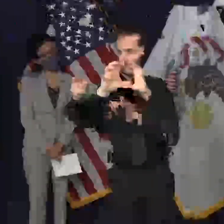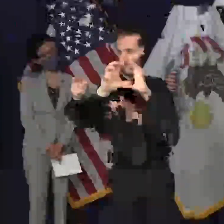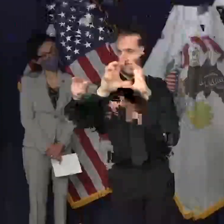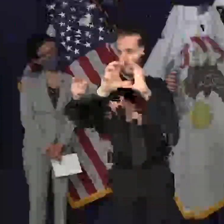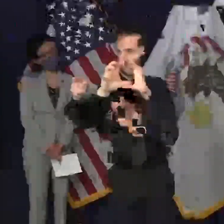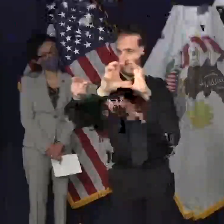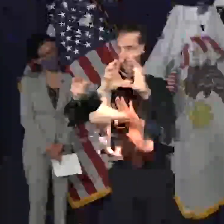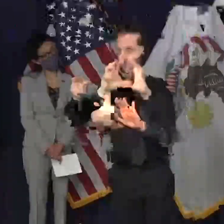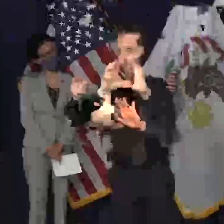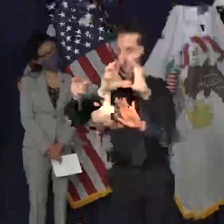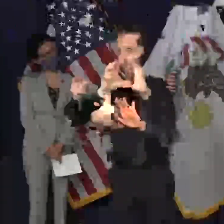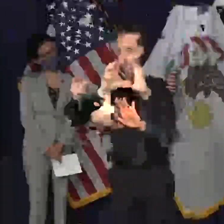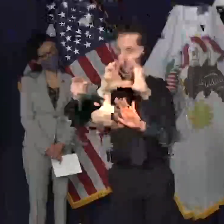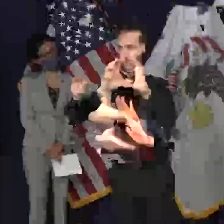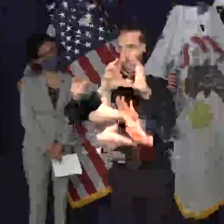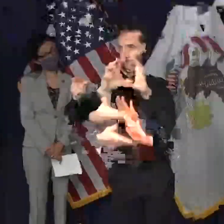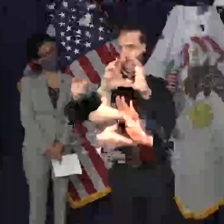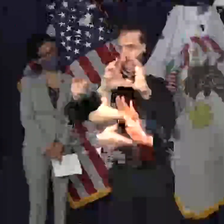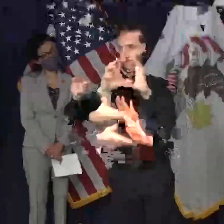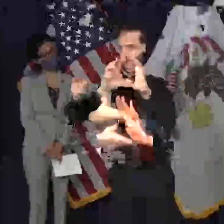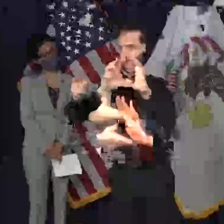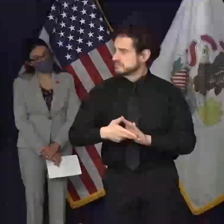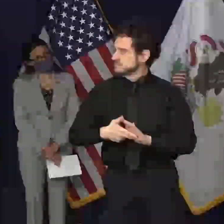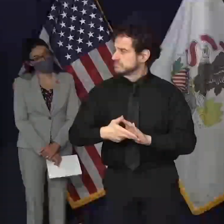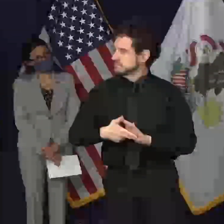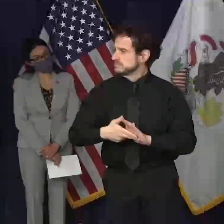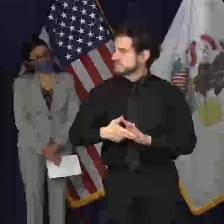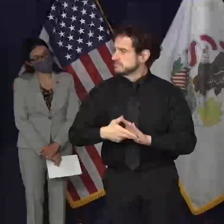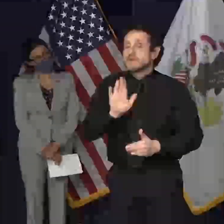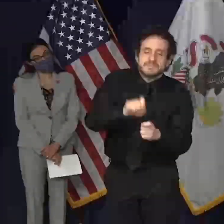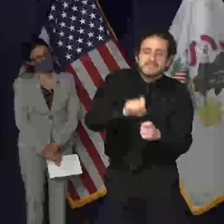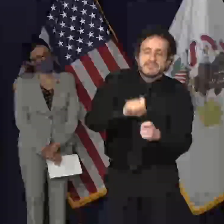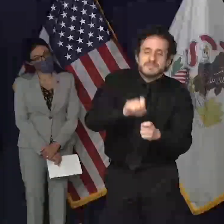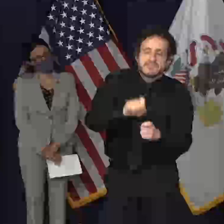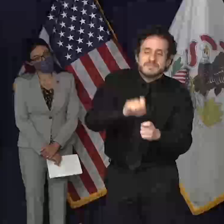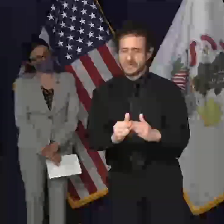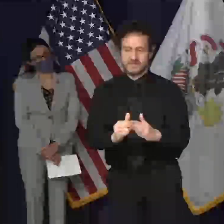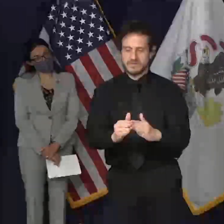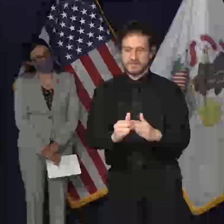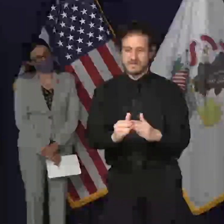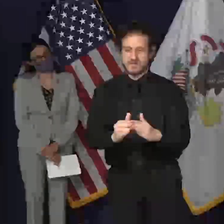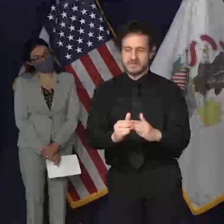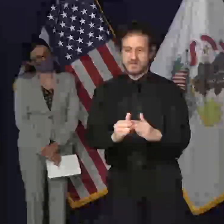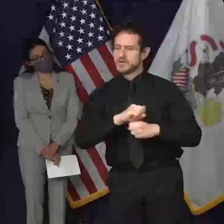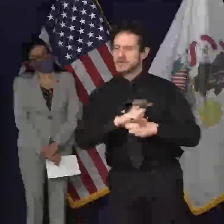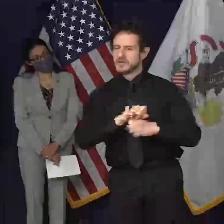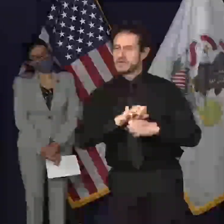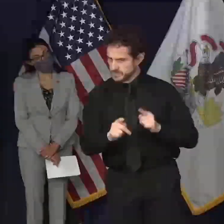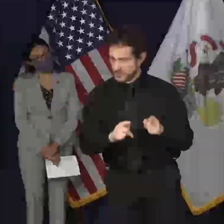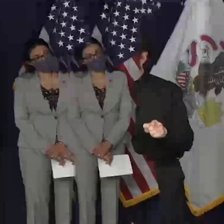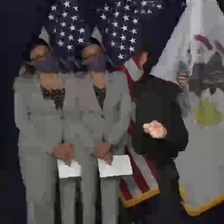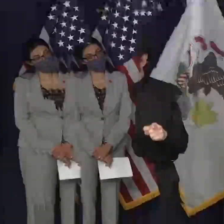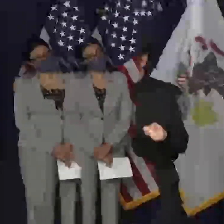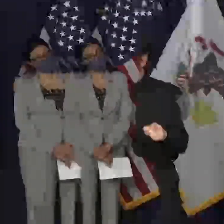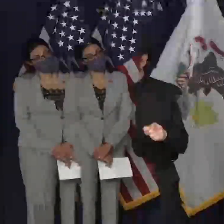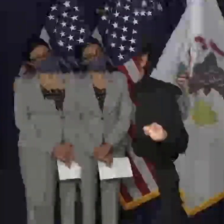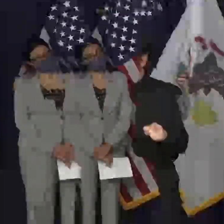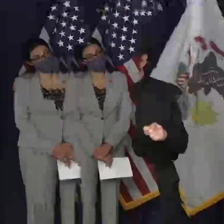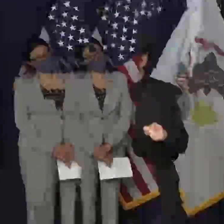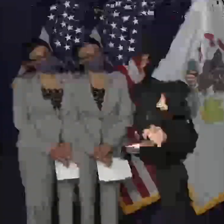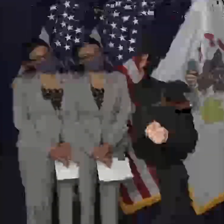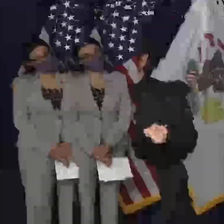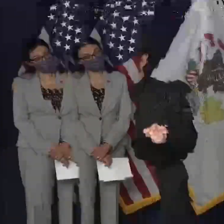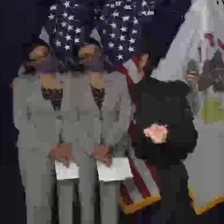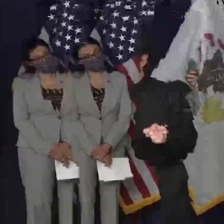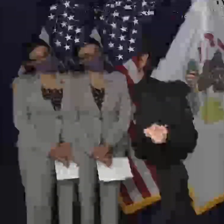COVID-positive people are in your particular village or town or city, but rather how many hospital beds and healthcare workers,